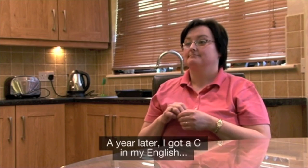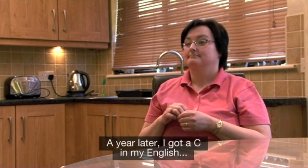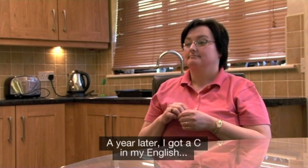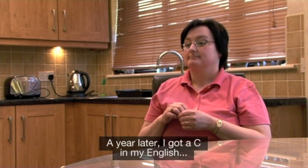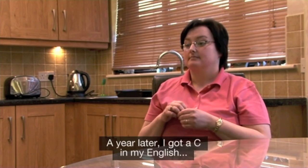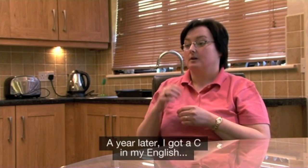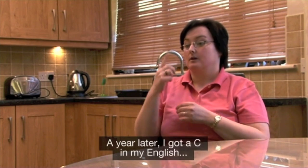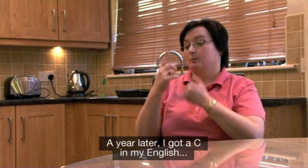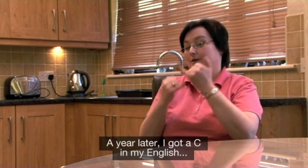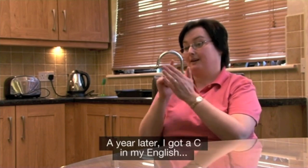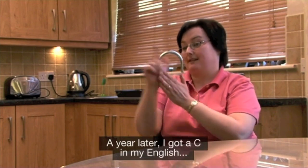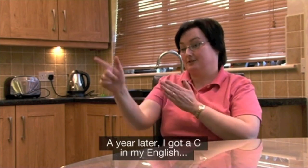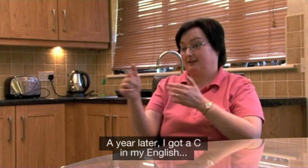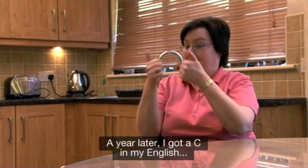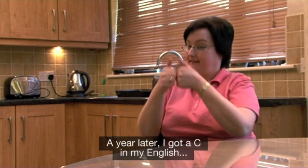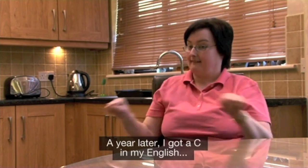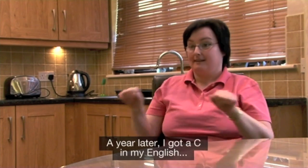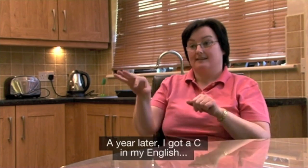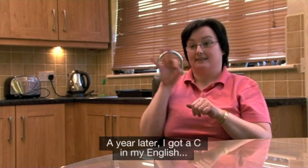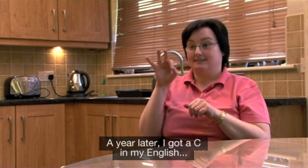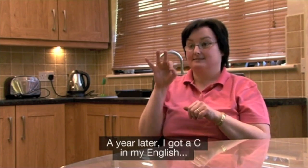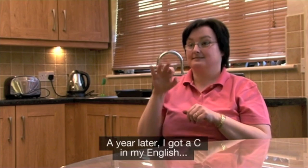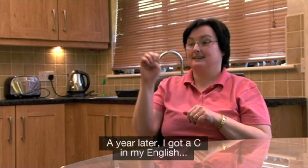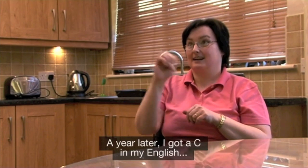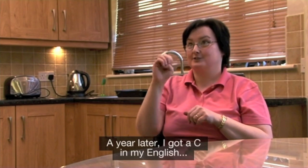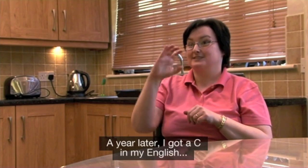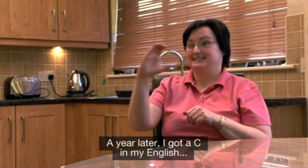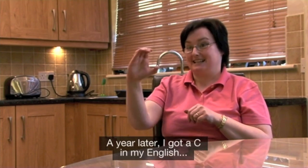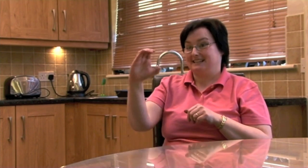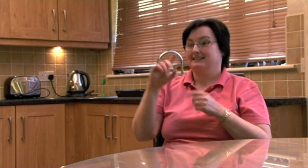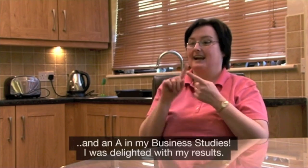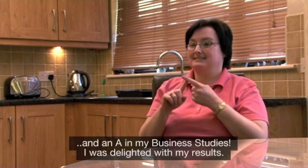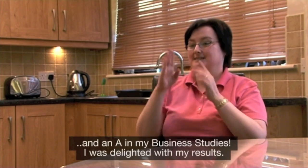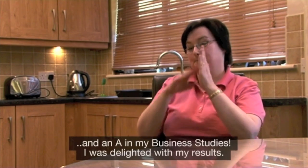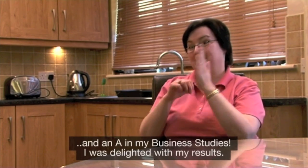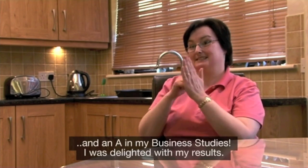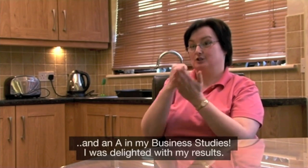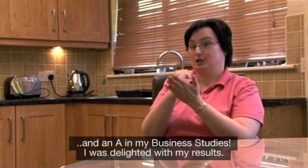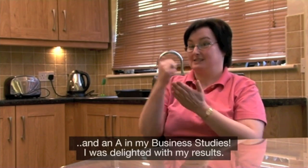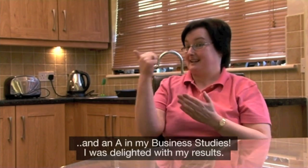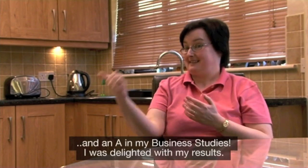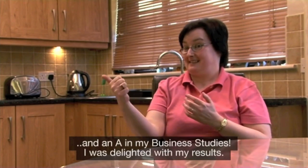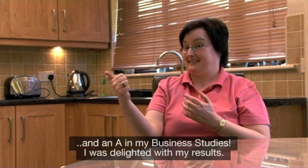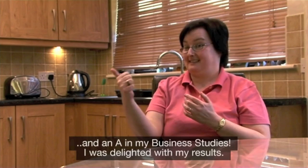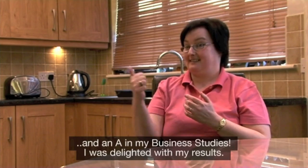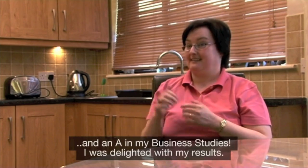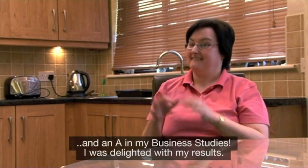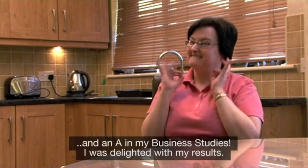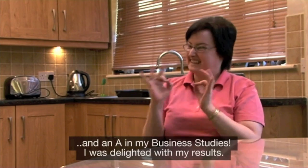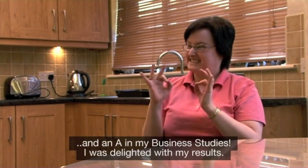A year later, I got a C in my English and an A in my Business Studies. I was